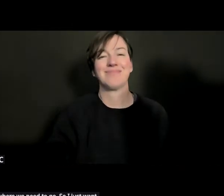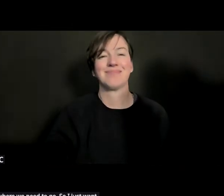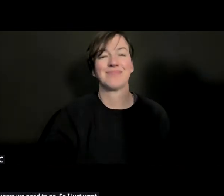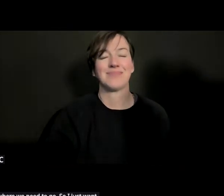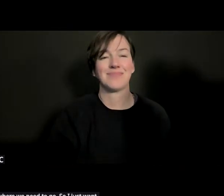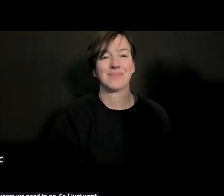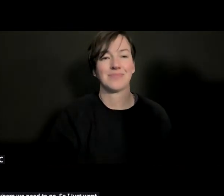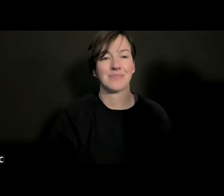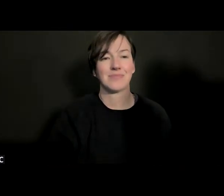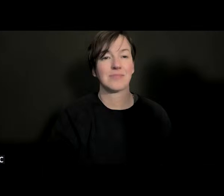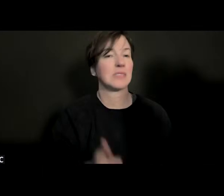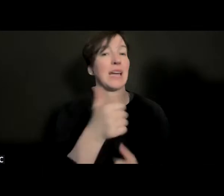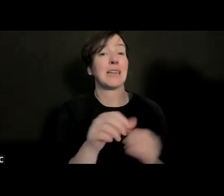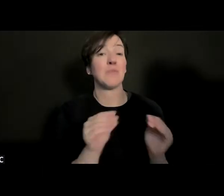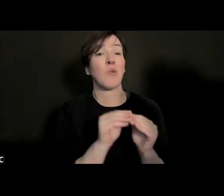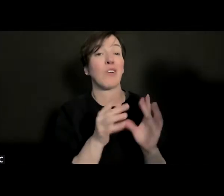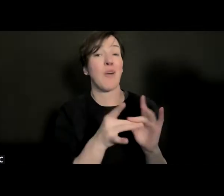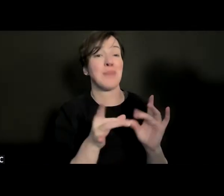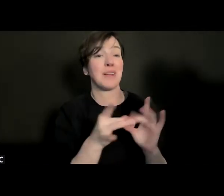Thank you. Any more comments?